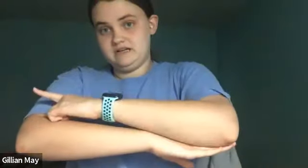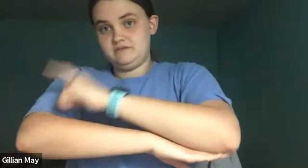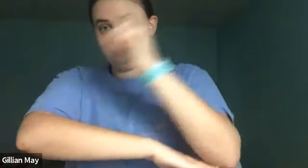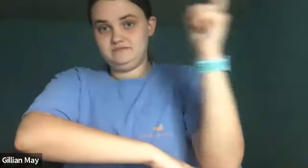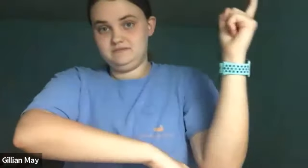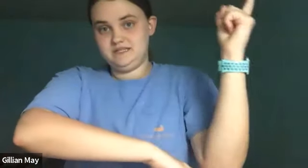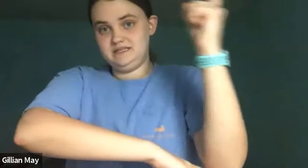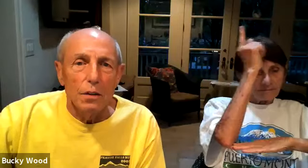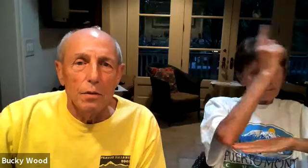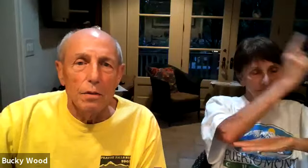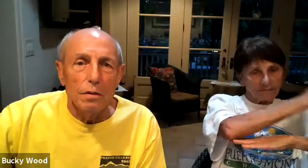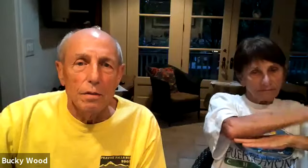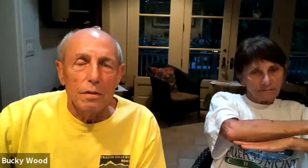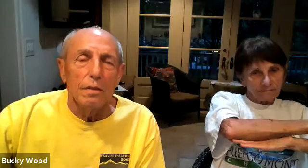down. Day.